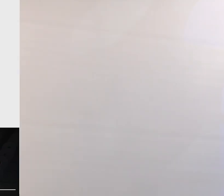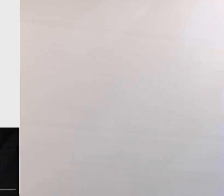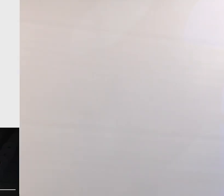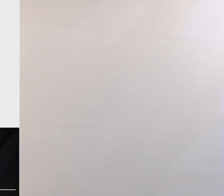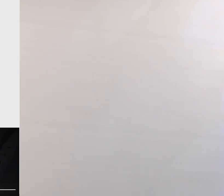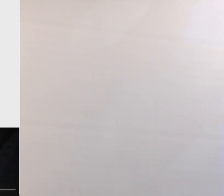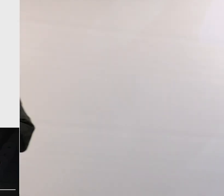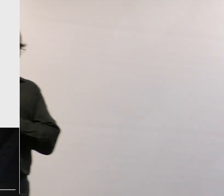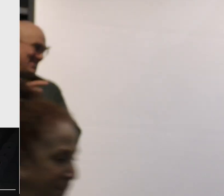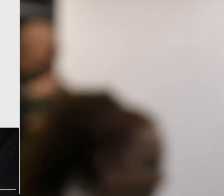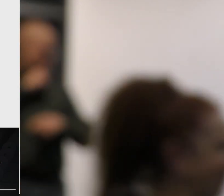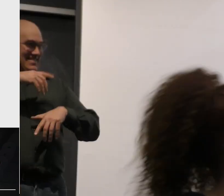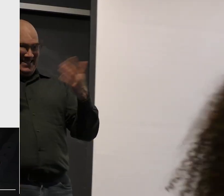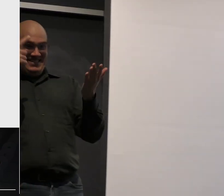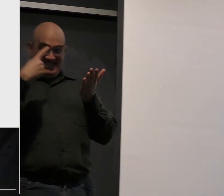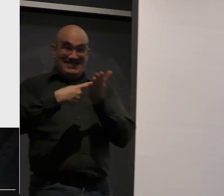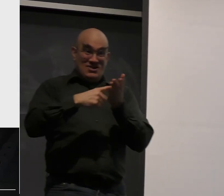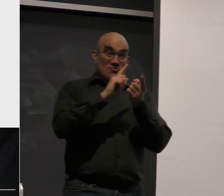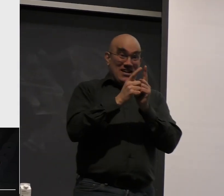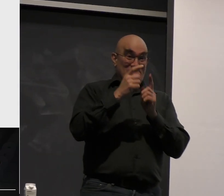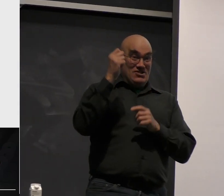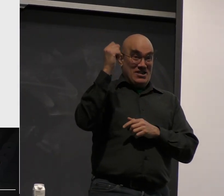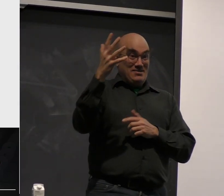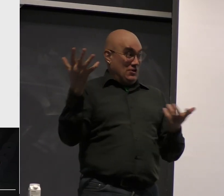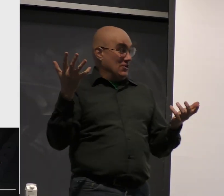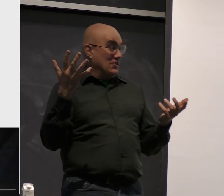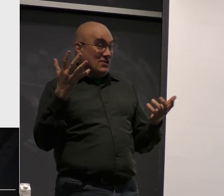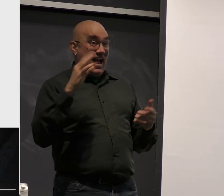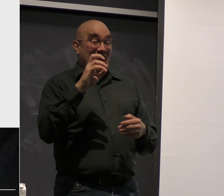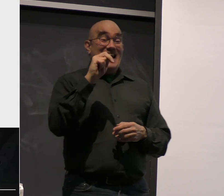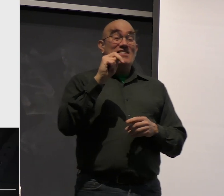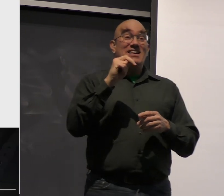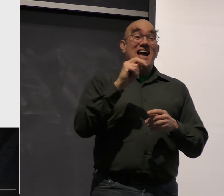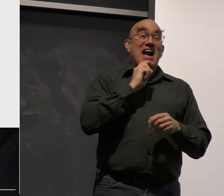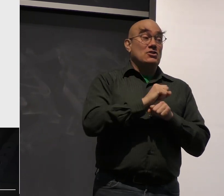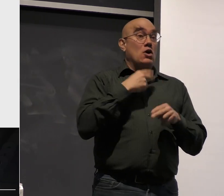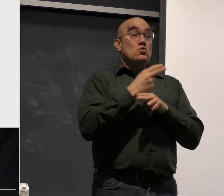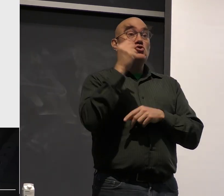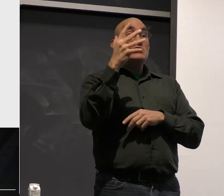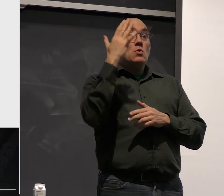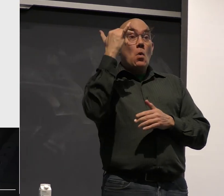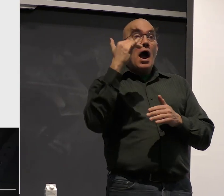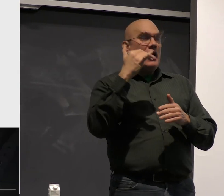Well, that's a whole other presentation right there. We can talk about translations of Shakespeare. And I use